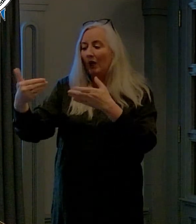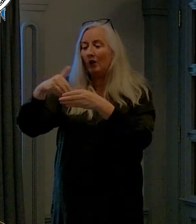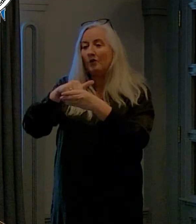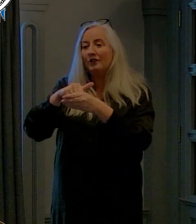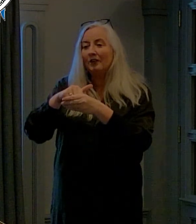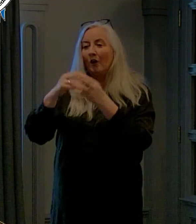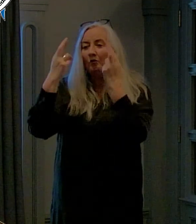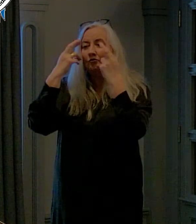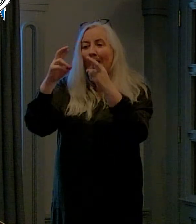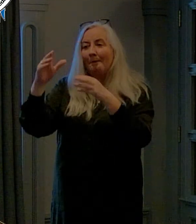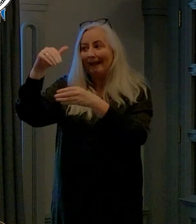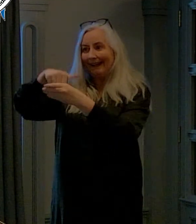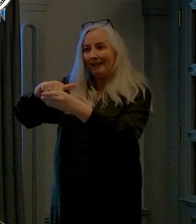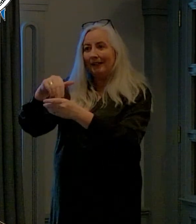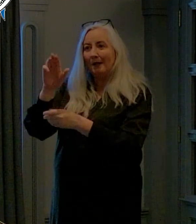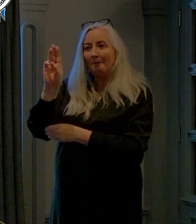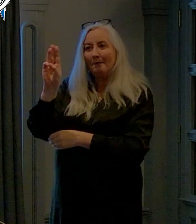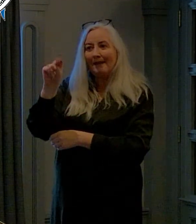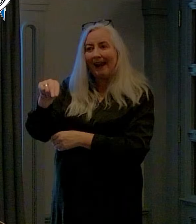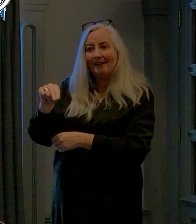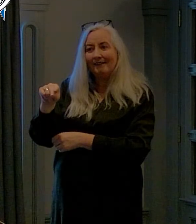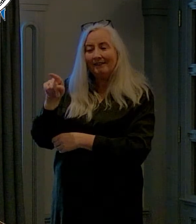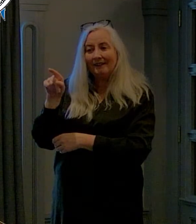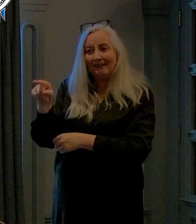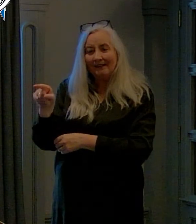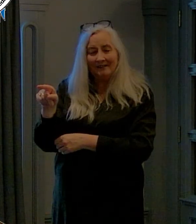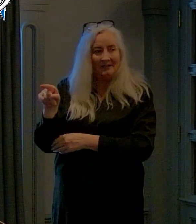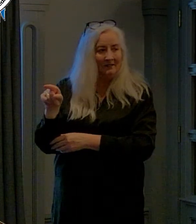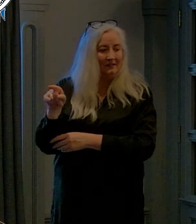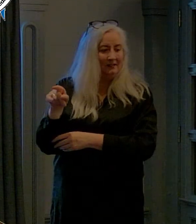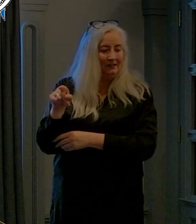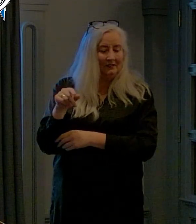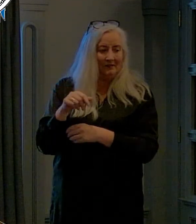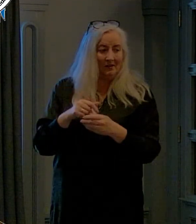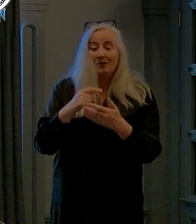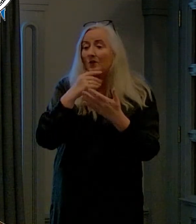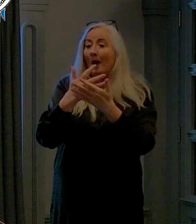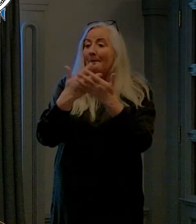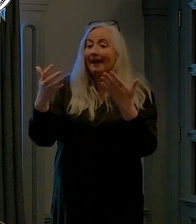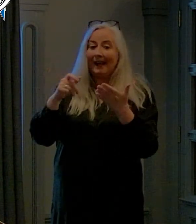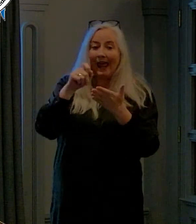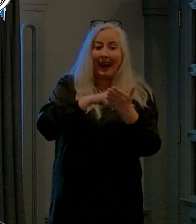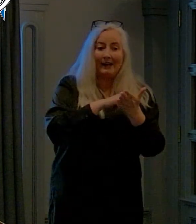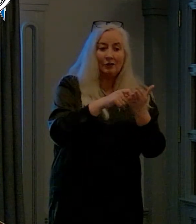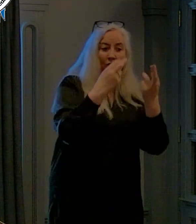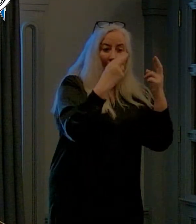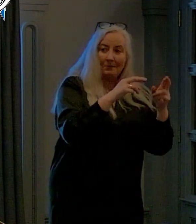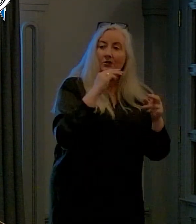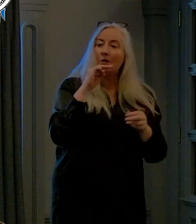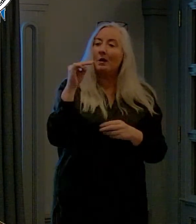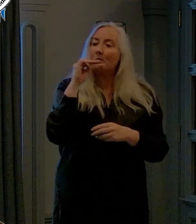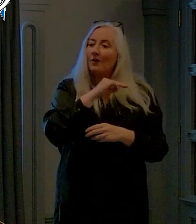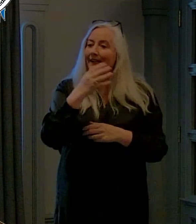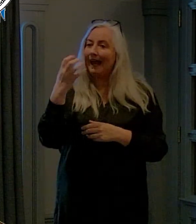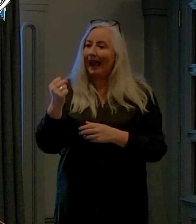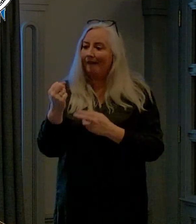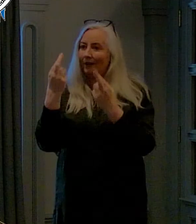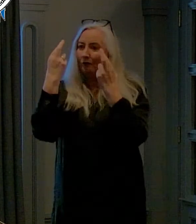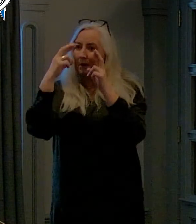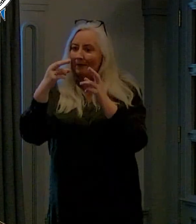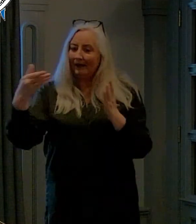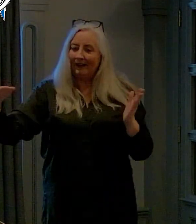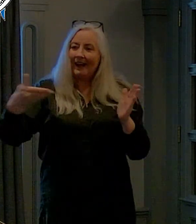PPN, because that might not be a sole focus of many of the elected reps. So to have that input